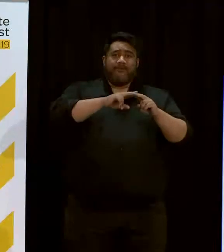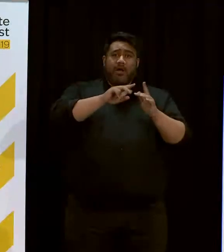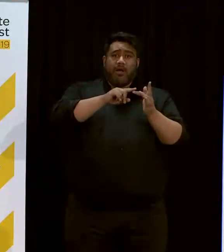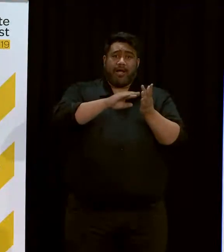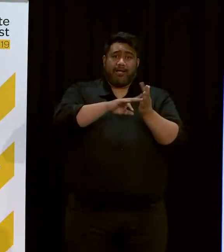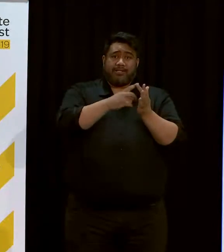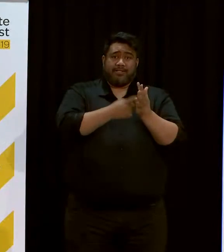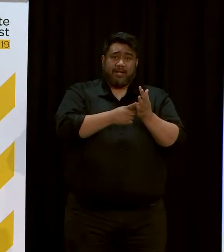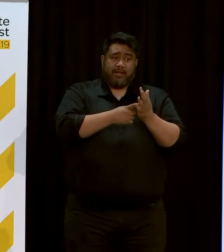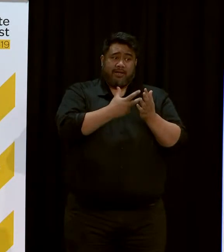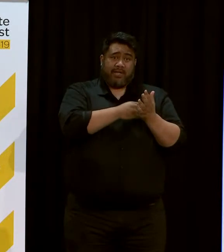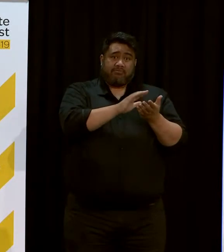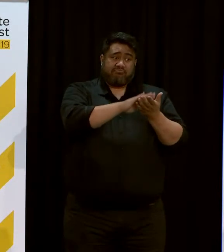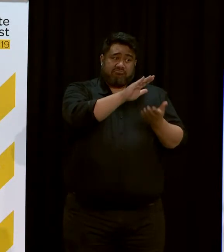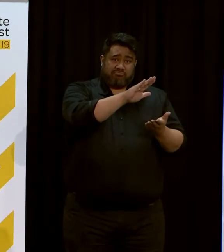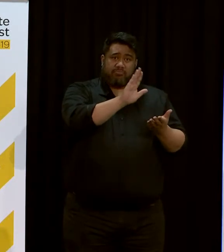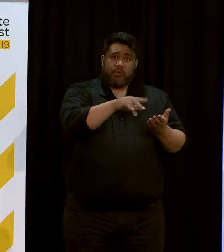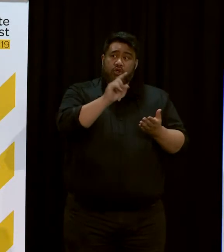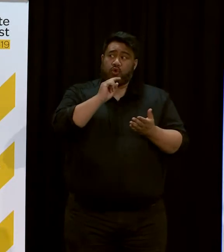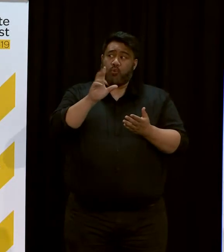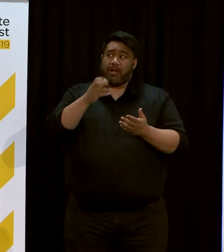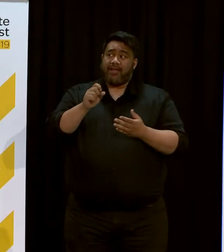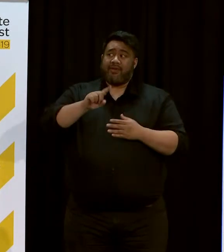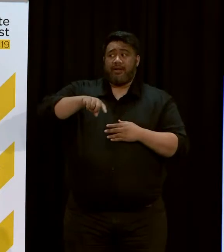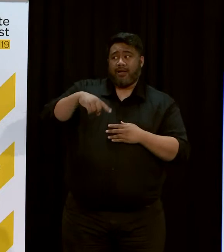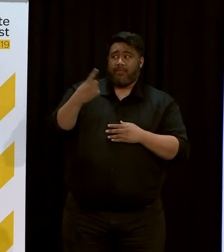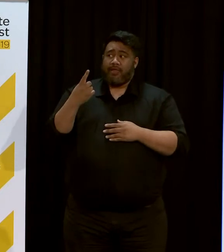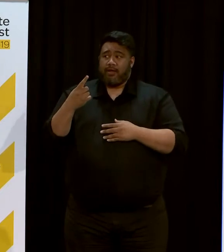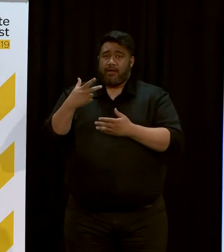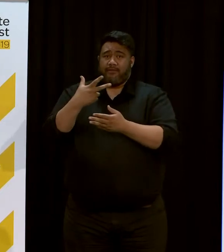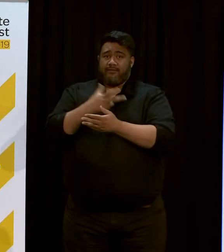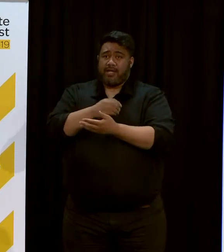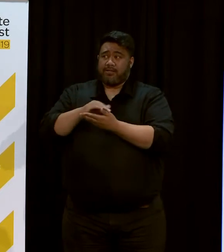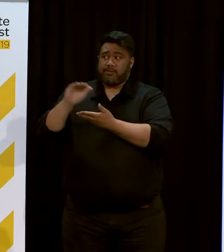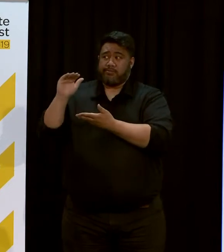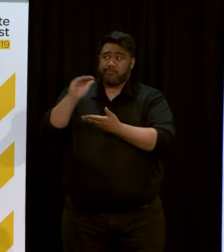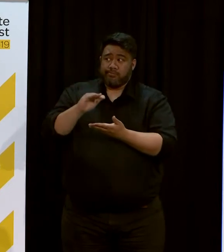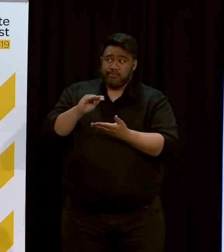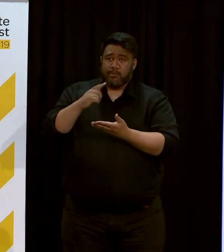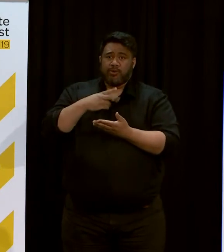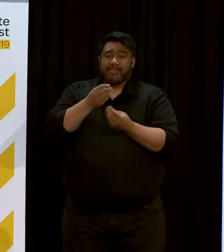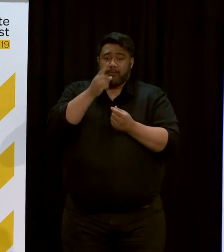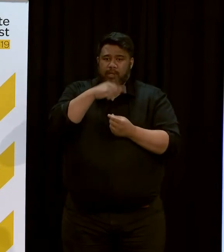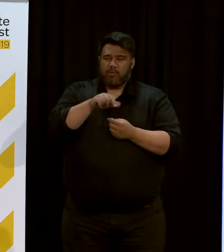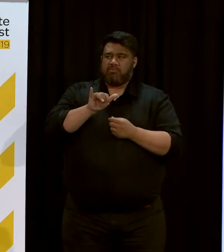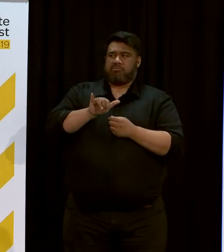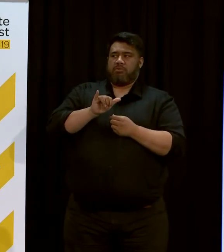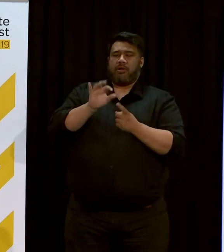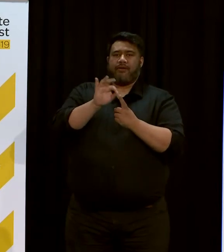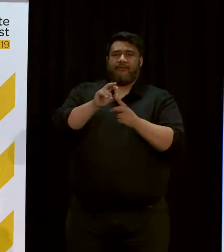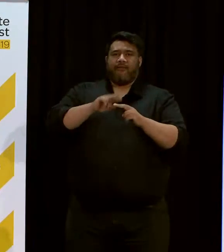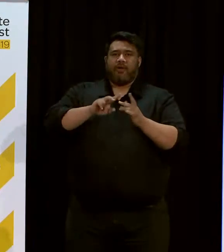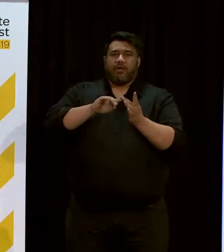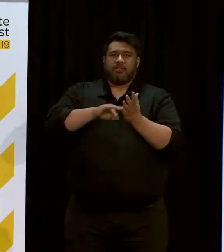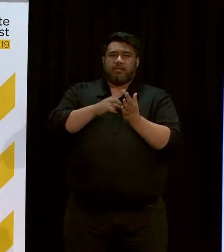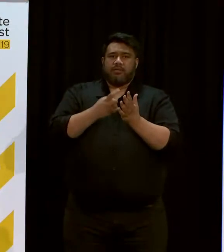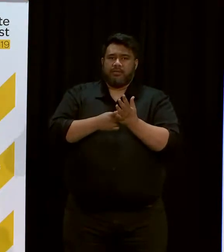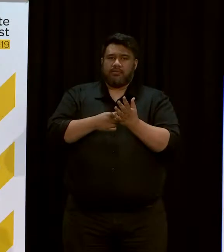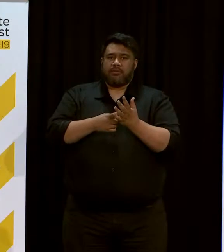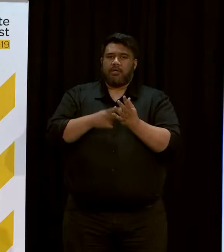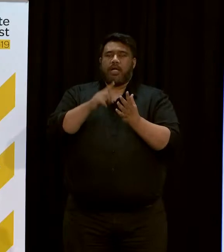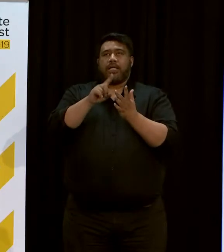country's vaccination rates, given there are a portion who don't want Pfizer? And do you at least plan to recognise Kiwis as vaccinated who have had other vaccines